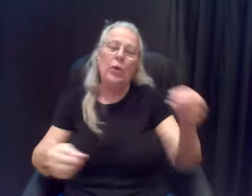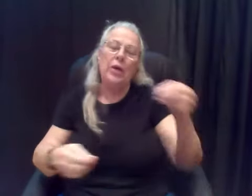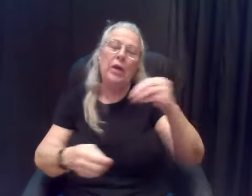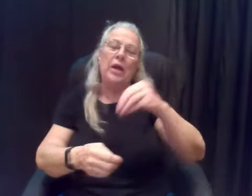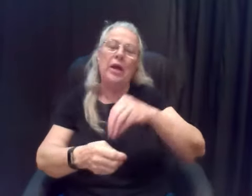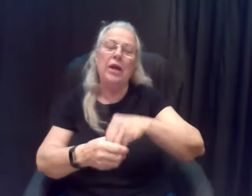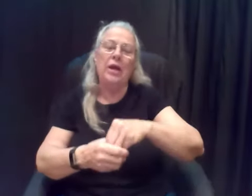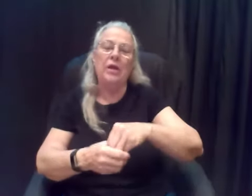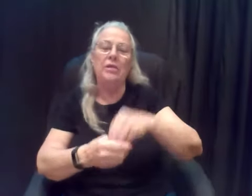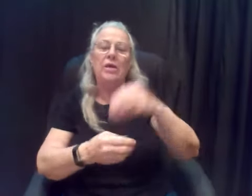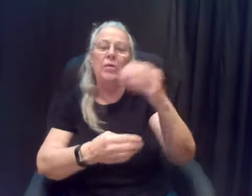Sowing in the